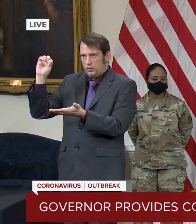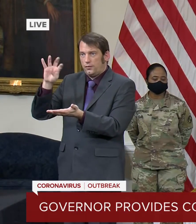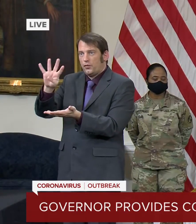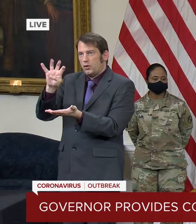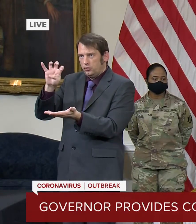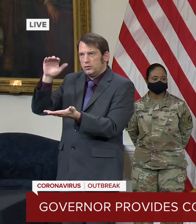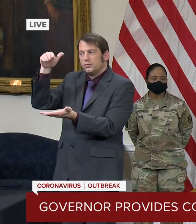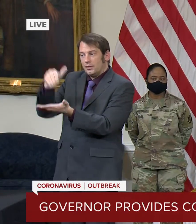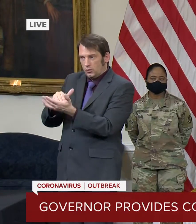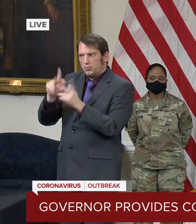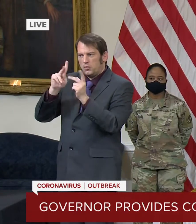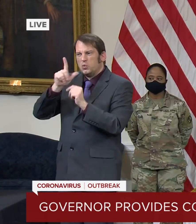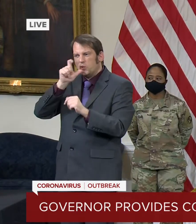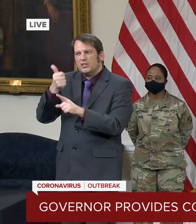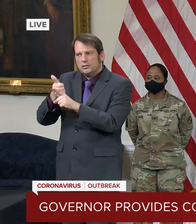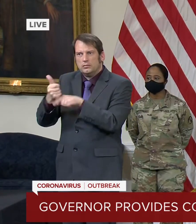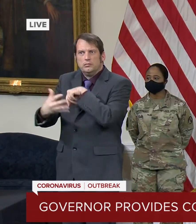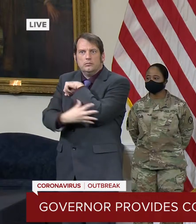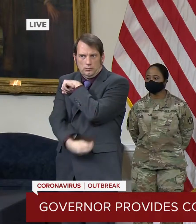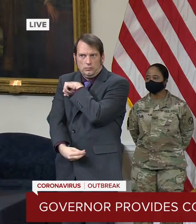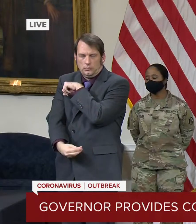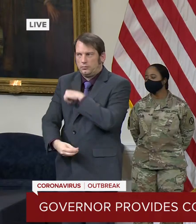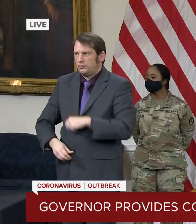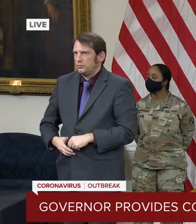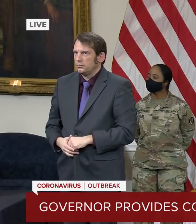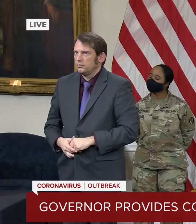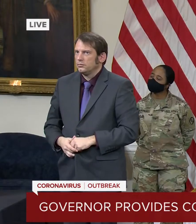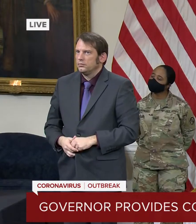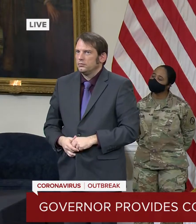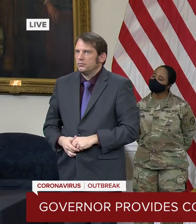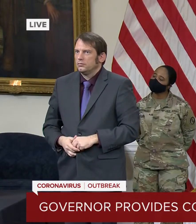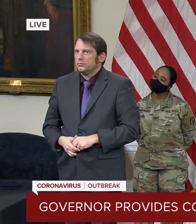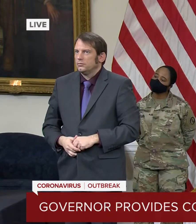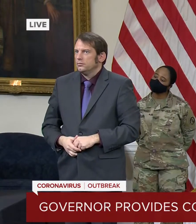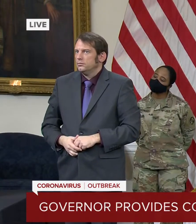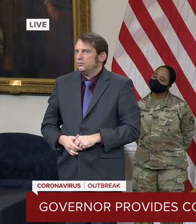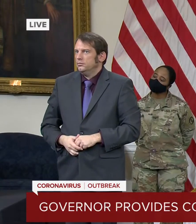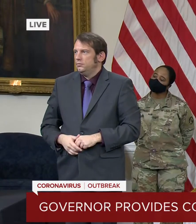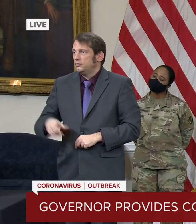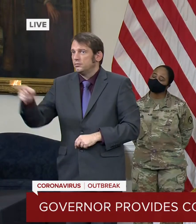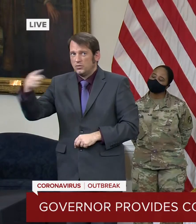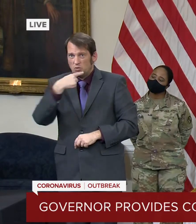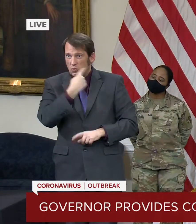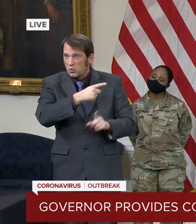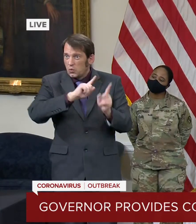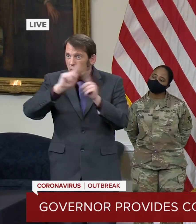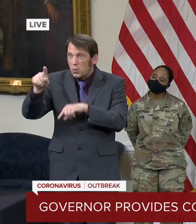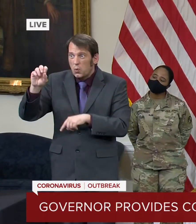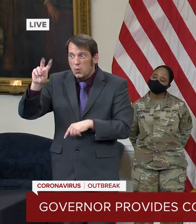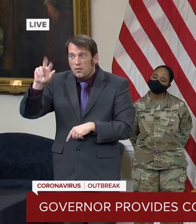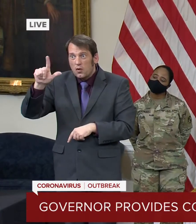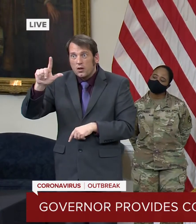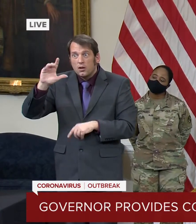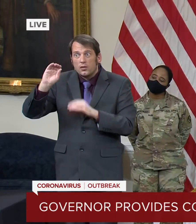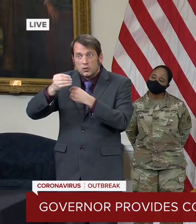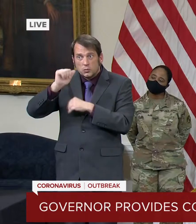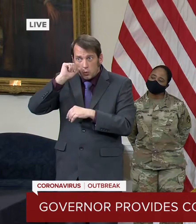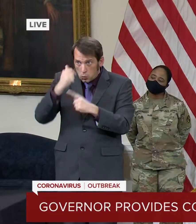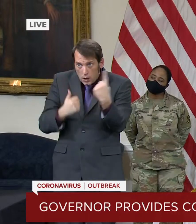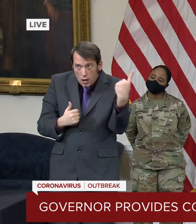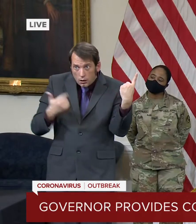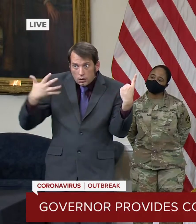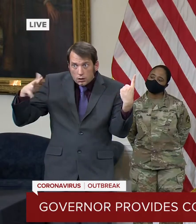help. Governor Wilbur, ahead of your Oval Office meeting tomorrow, is this as just you, or is this as part of the